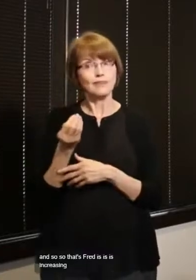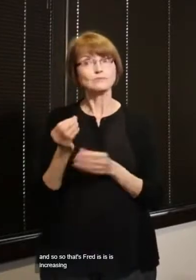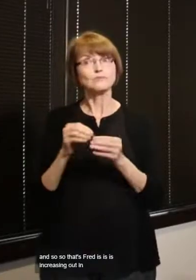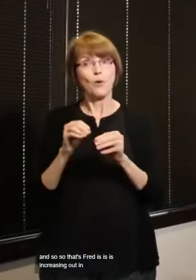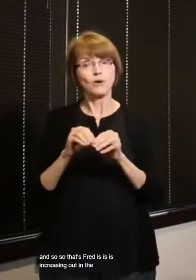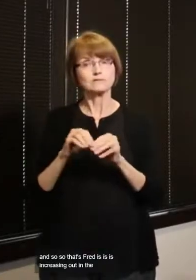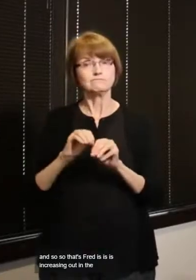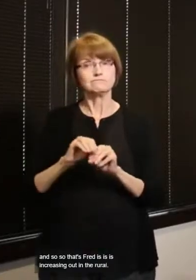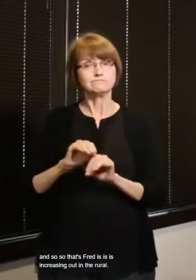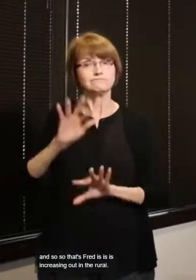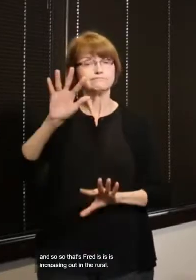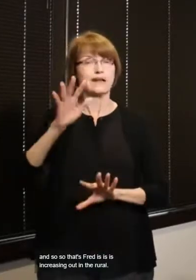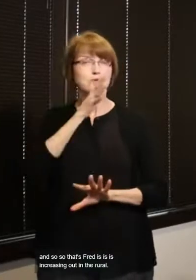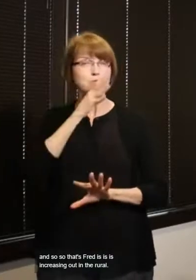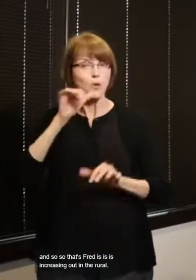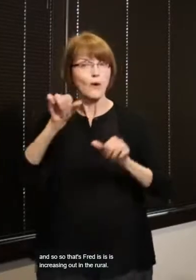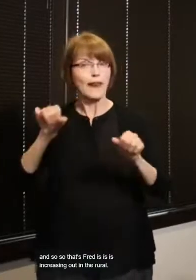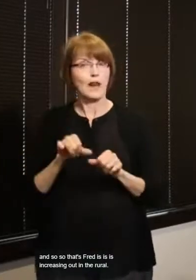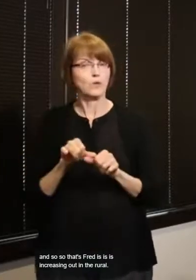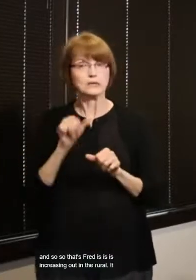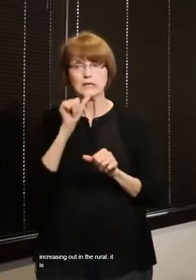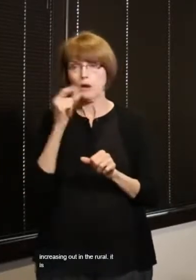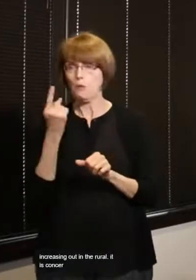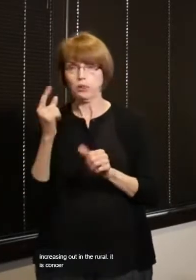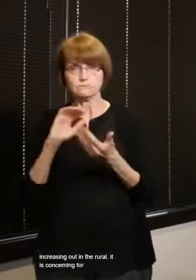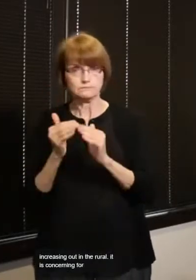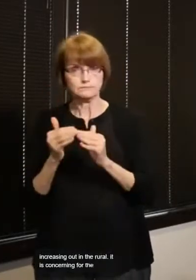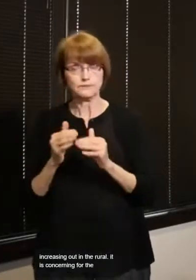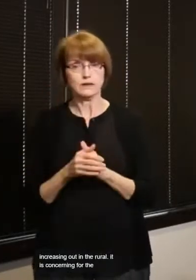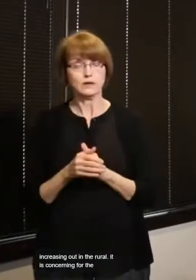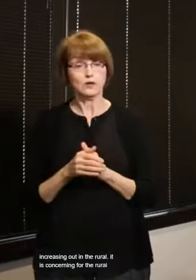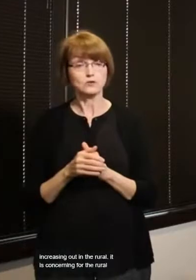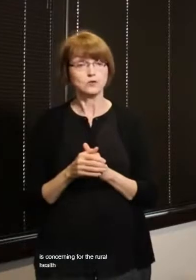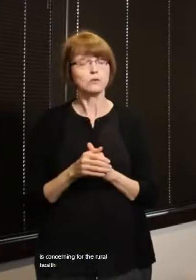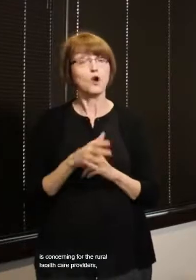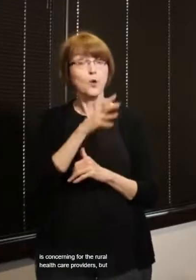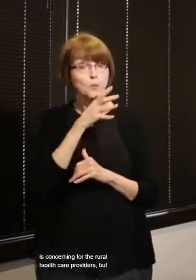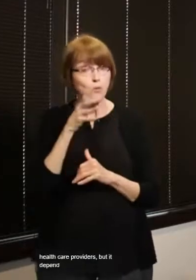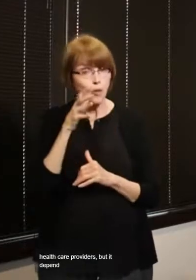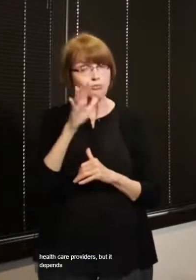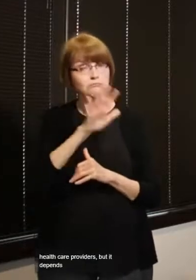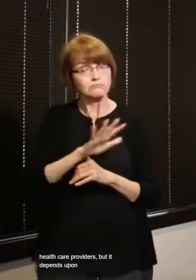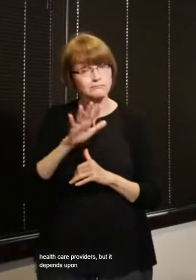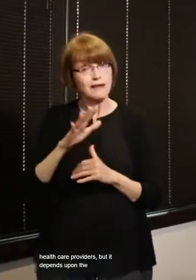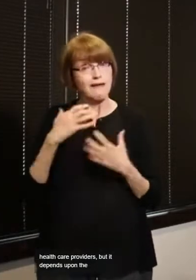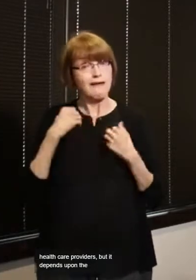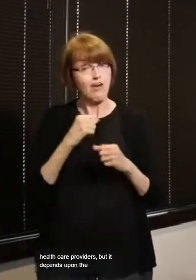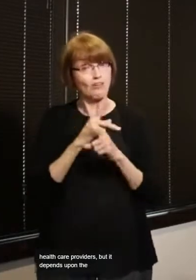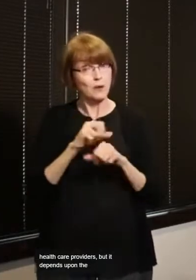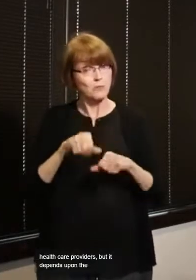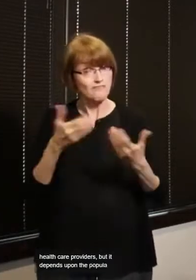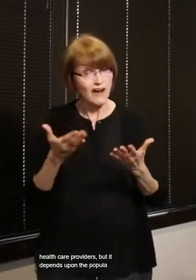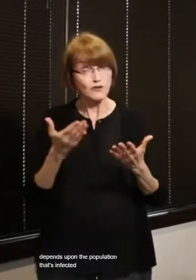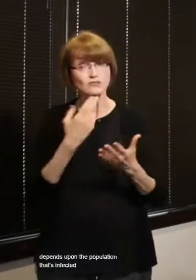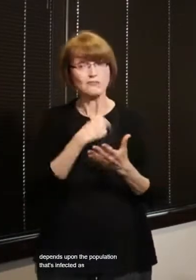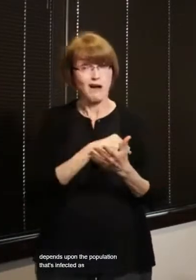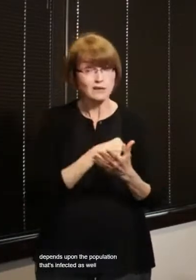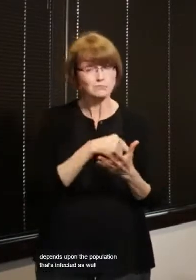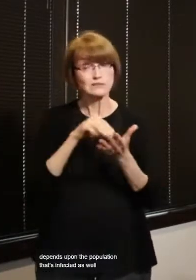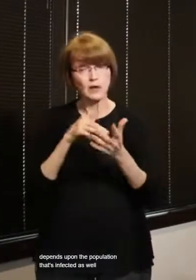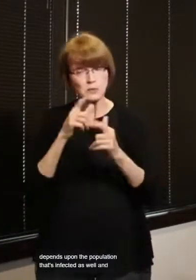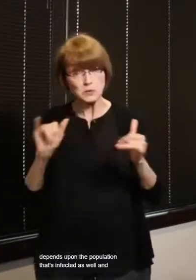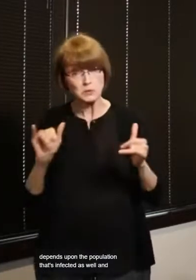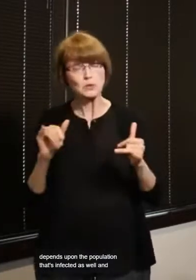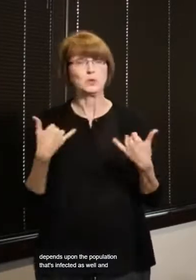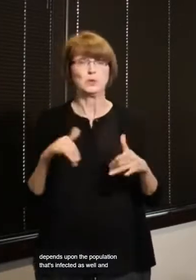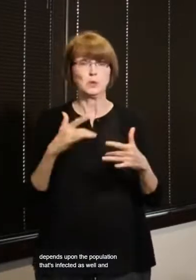increasing out in the rural areas. It is concerning for the rural healthcare providers, but it depends upon that population that's infected as well.